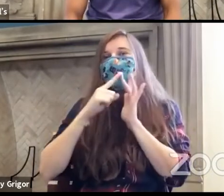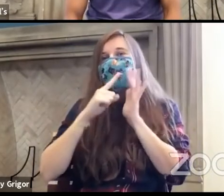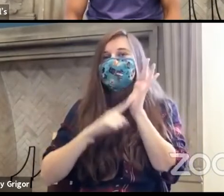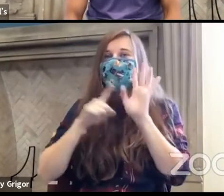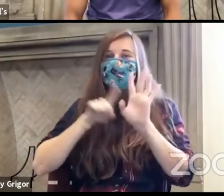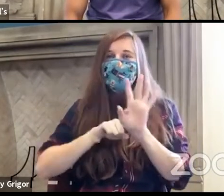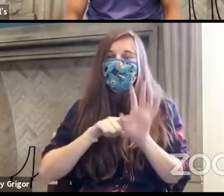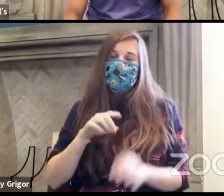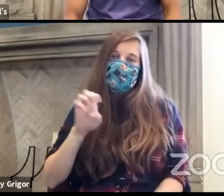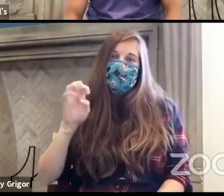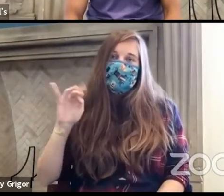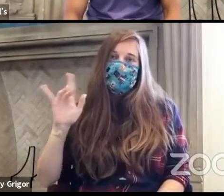Emily.